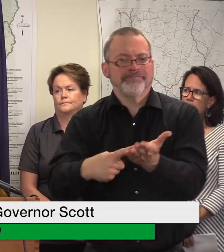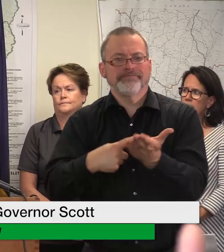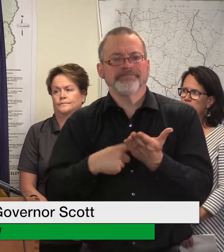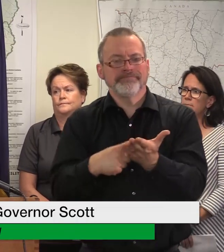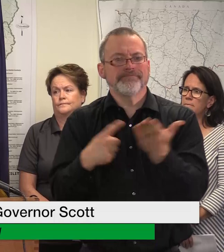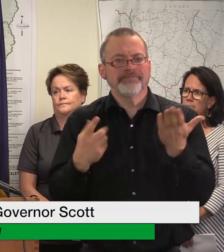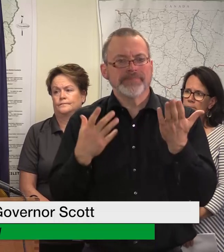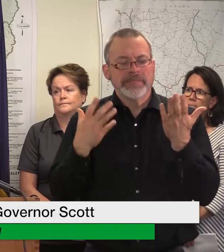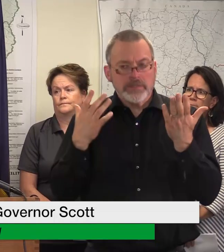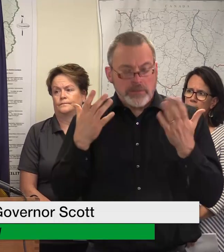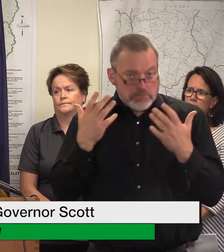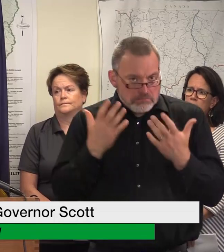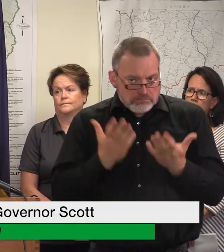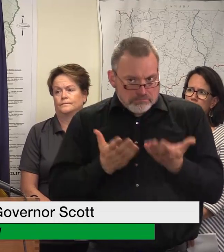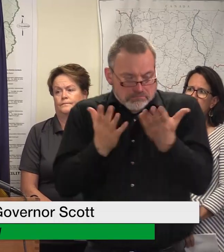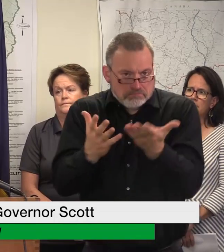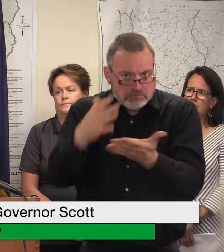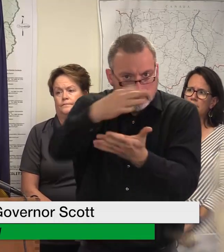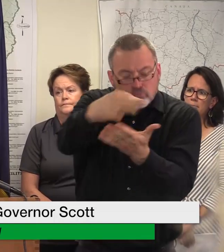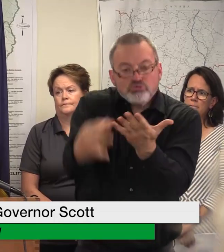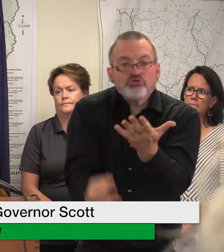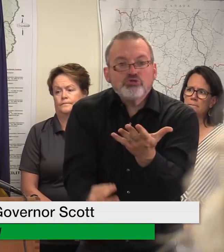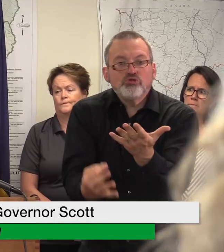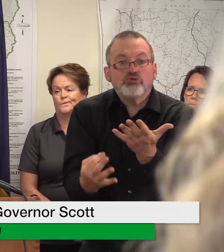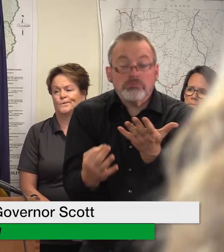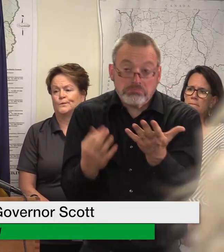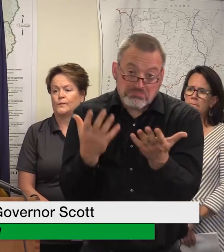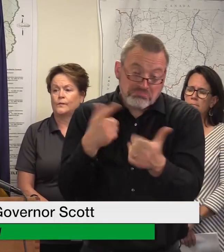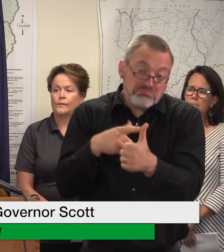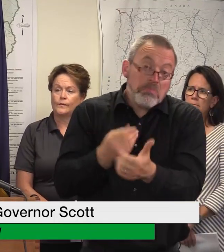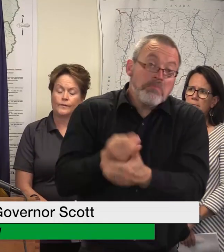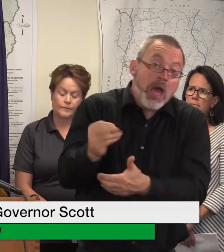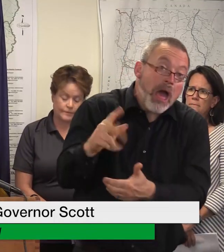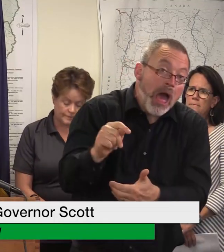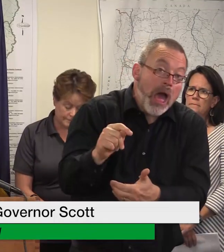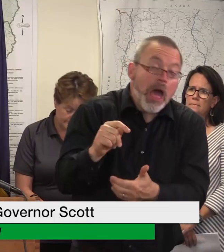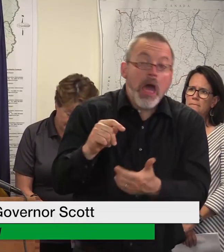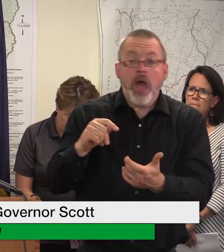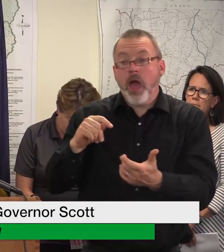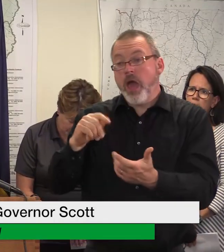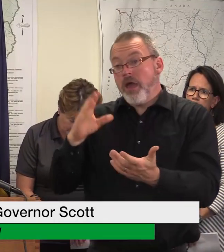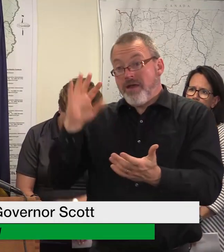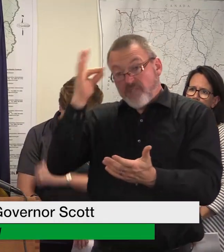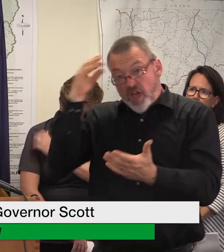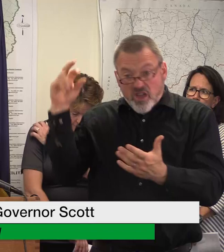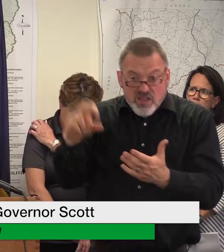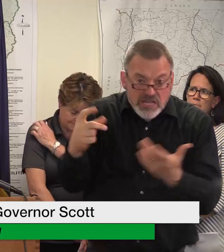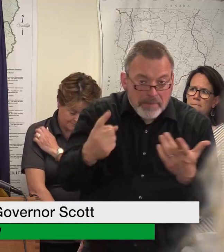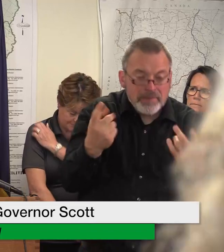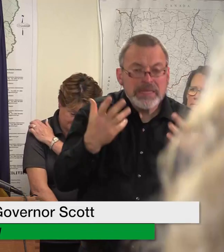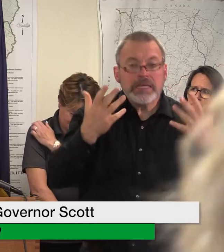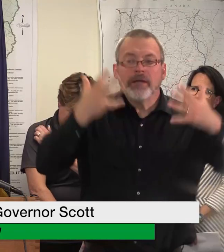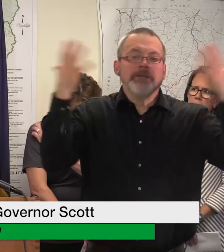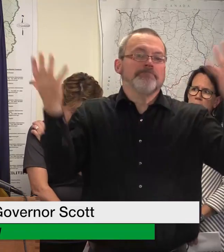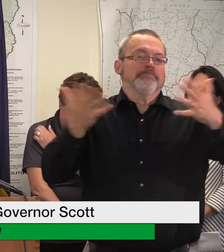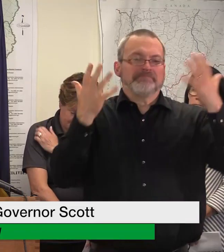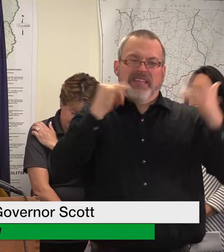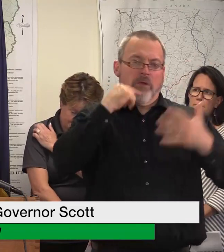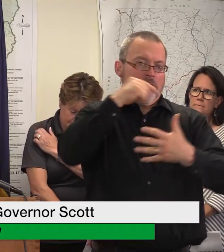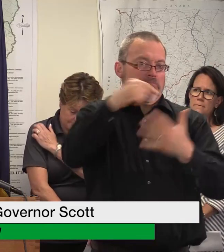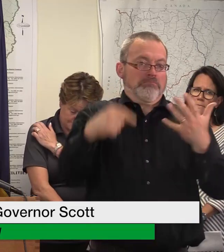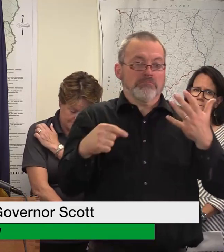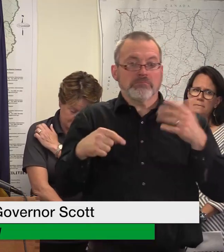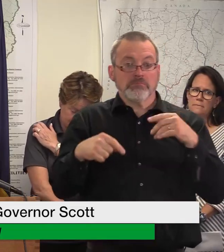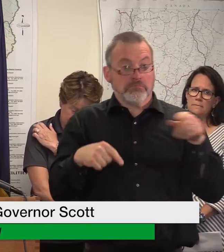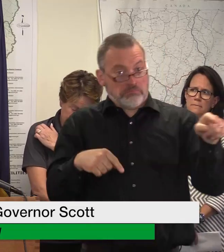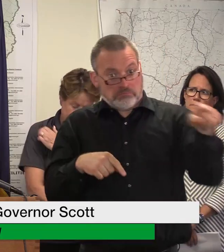exist from FEMA down the road for buyout or other federal funds, and then individual mobile home owners choosing to go back